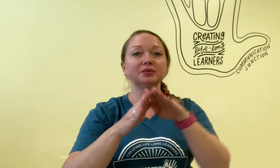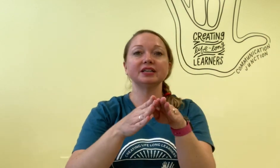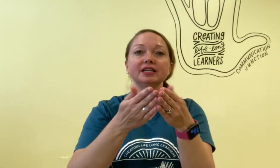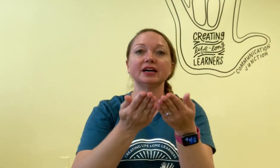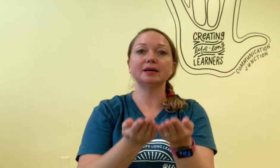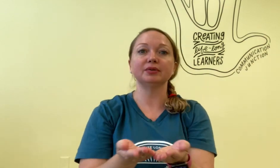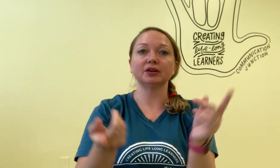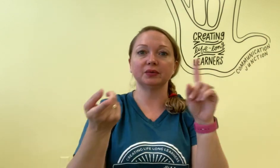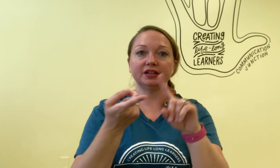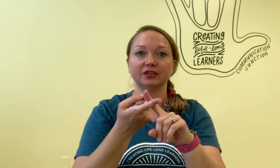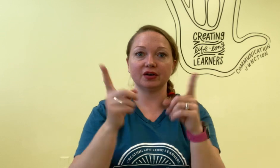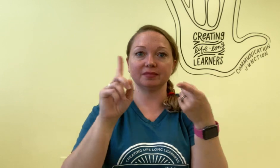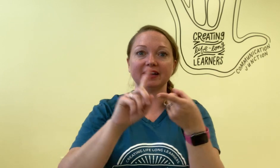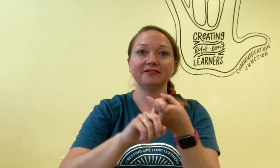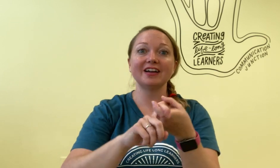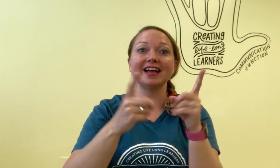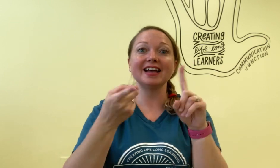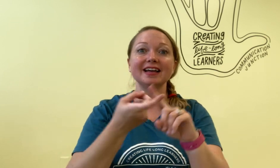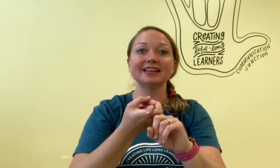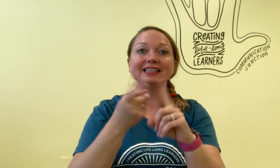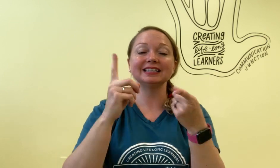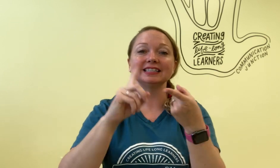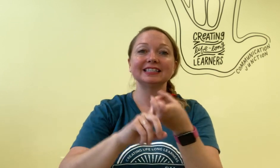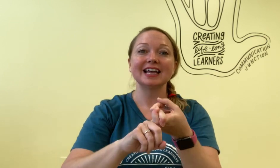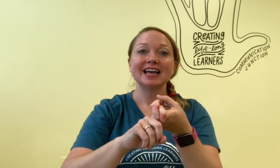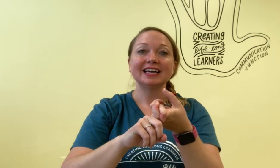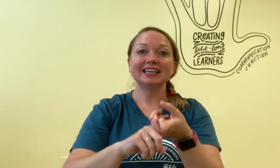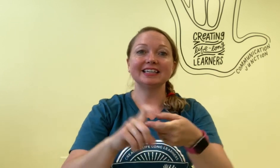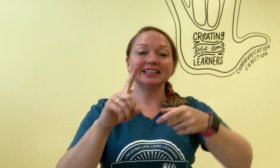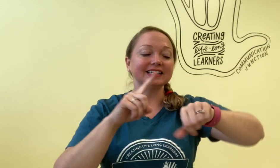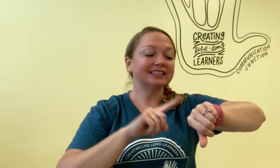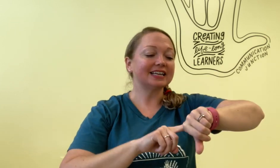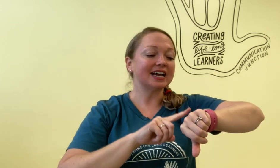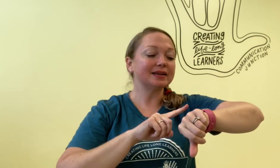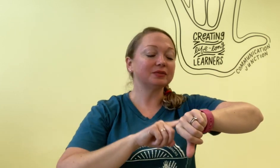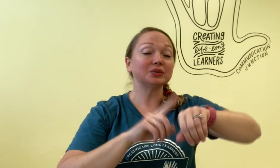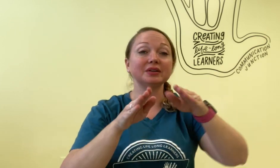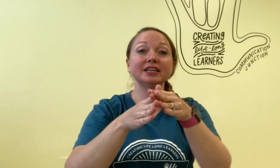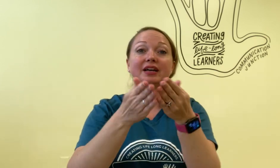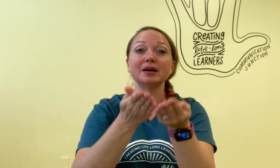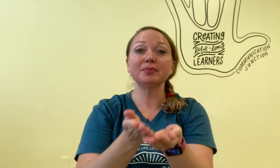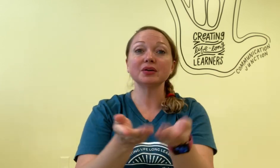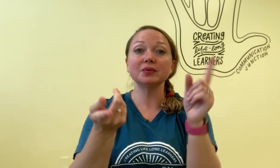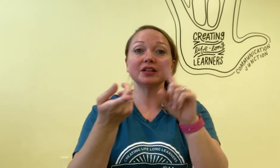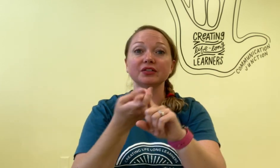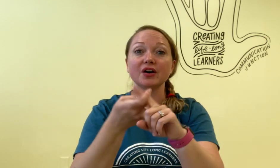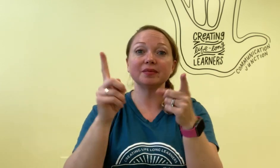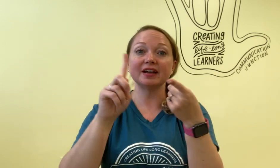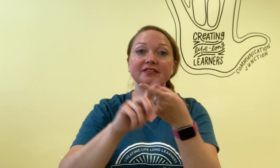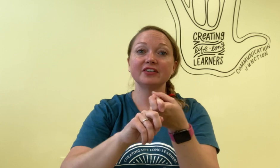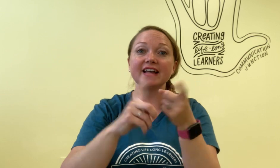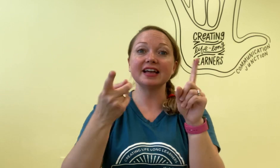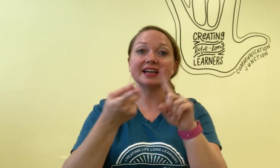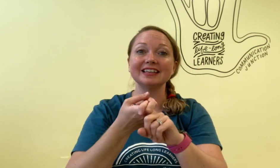read a book with all my friends. It is time to read a book with all my